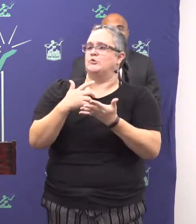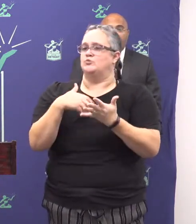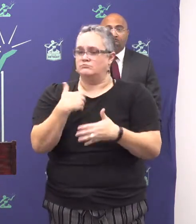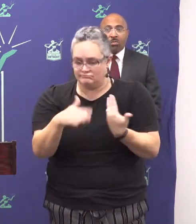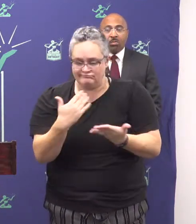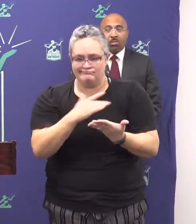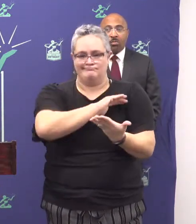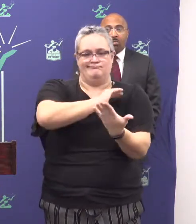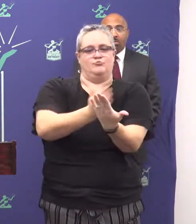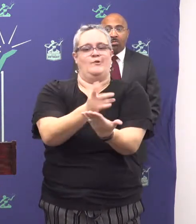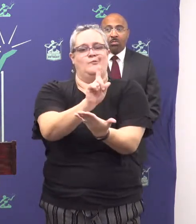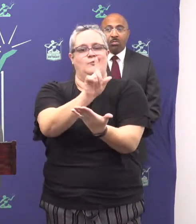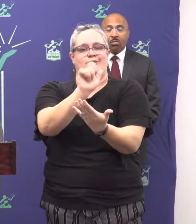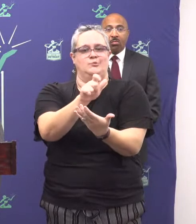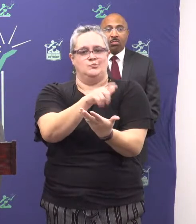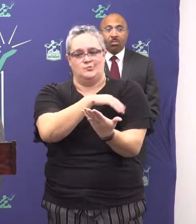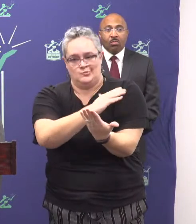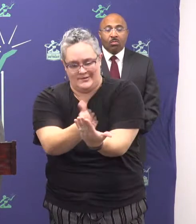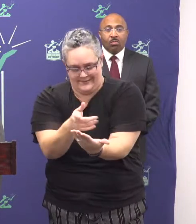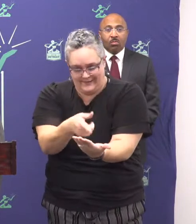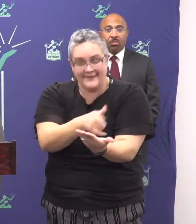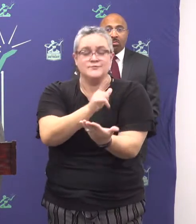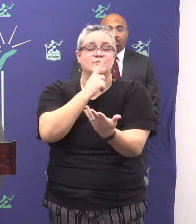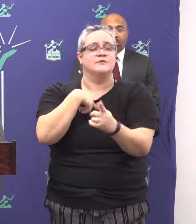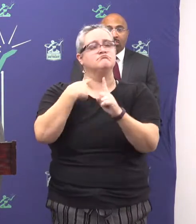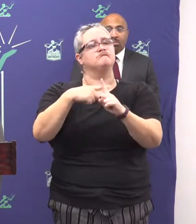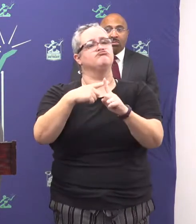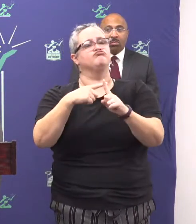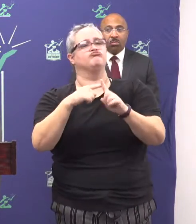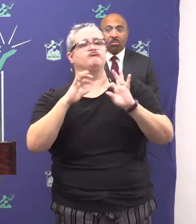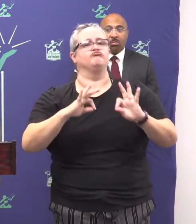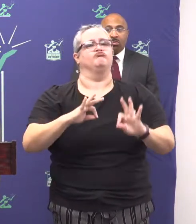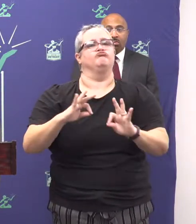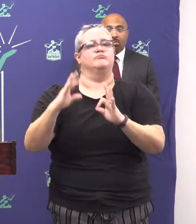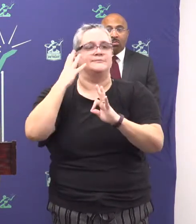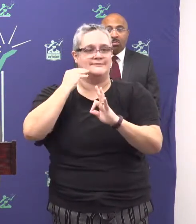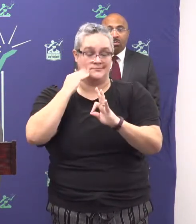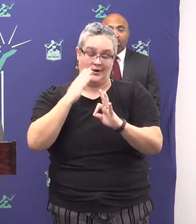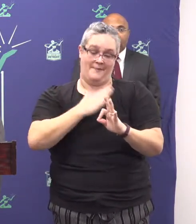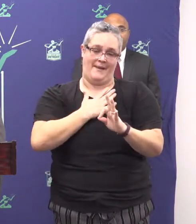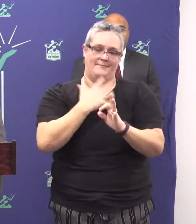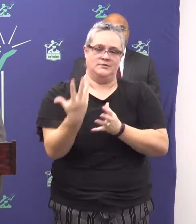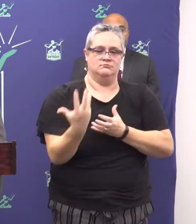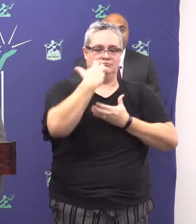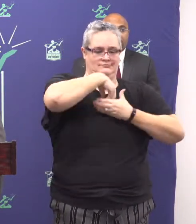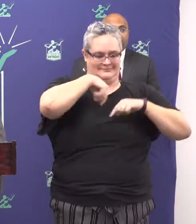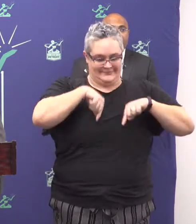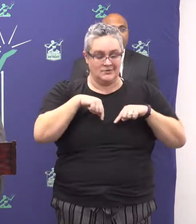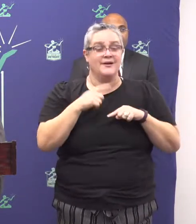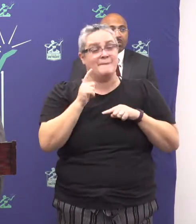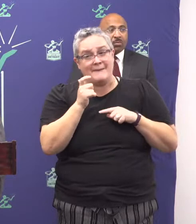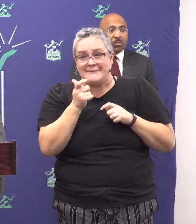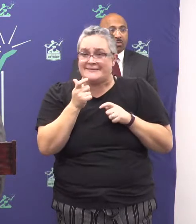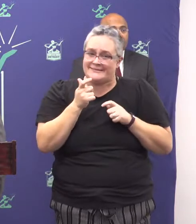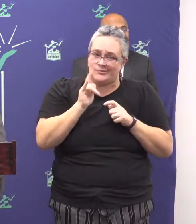get with as positive an experience as possible. I'm really pleased that we're bringing it in-house. There may be a few weeks of learning